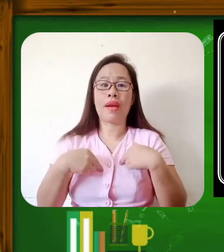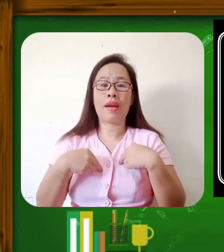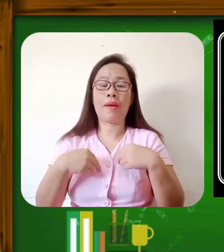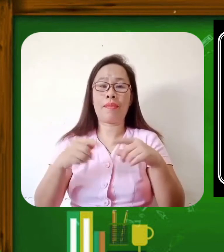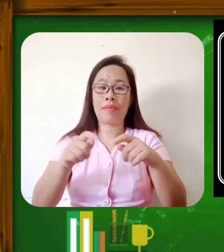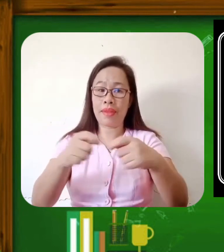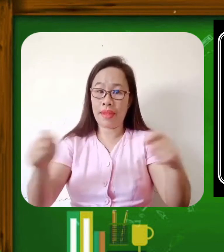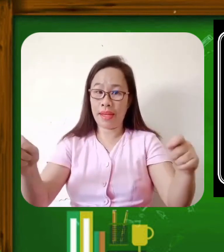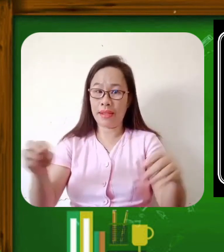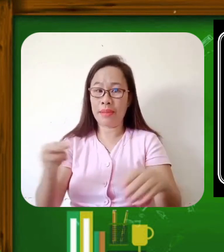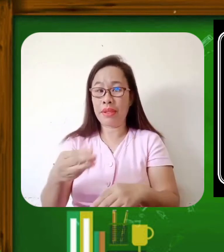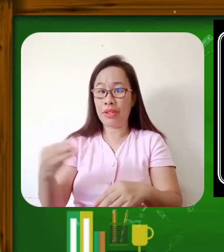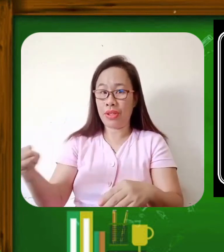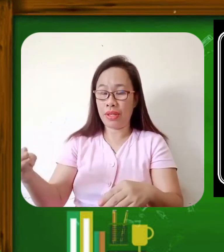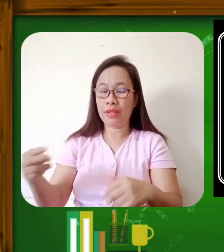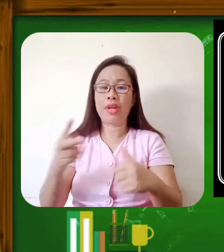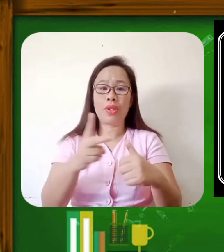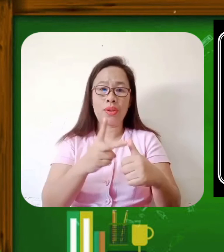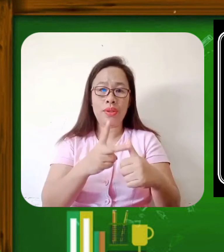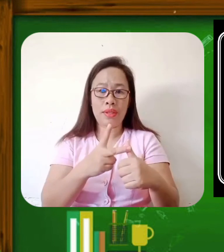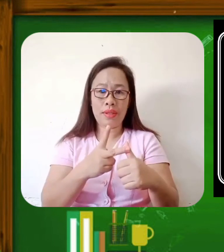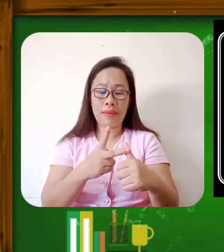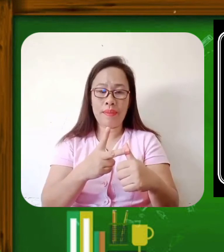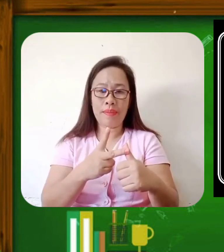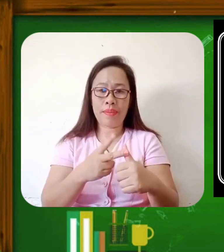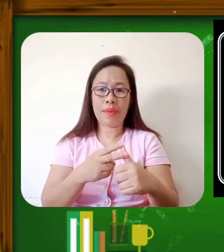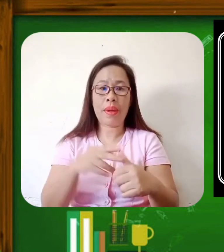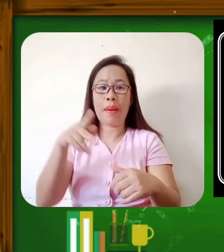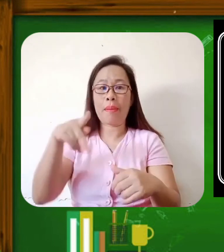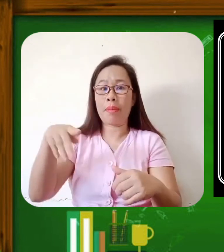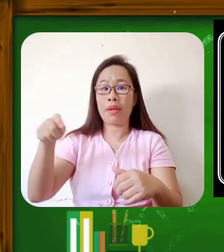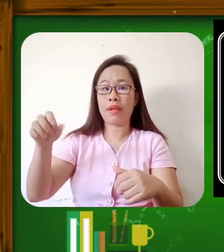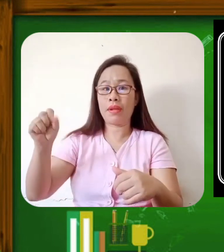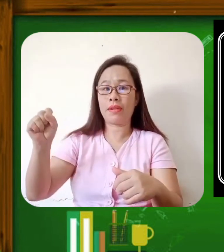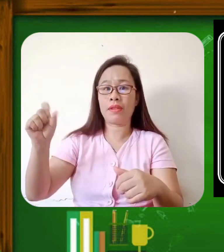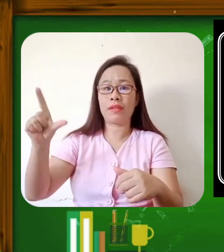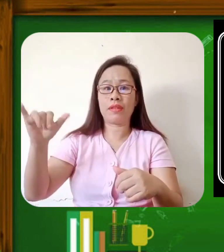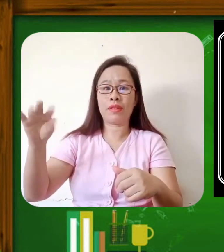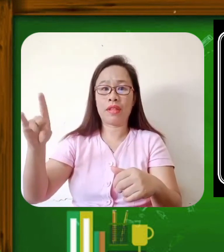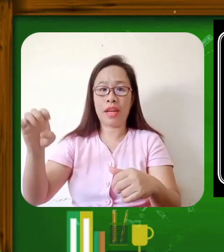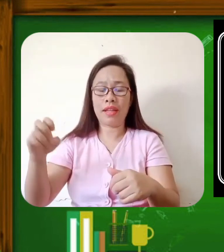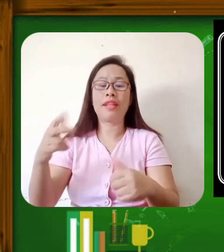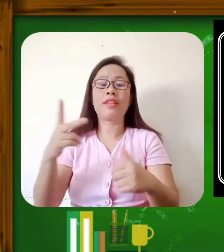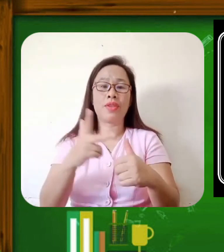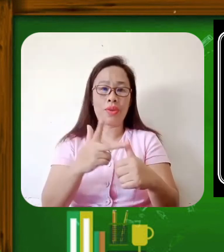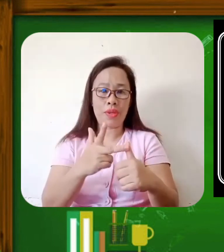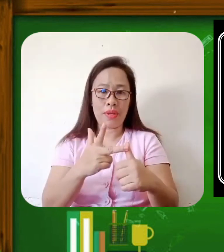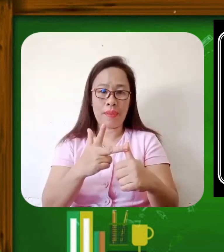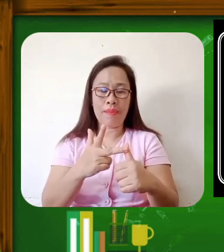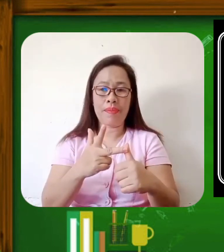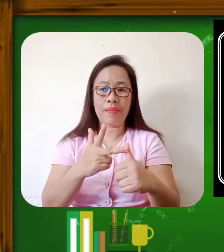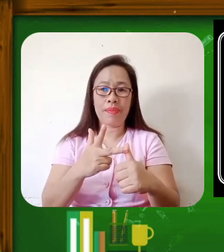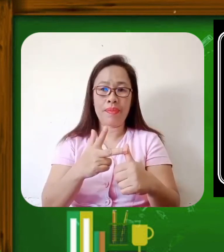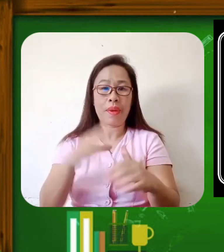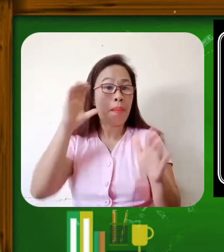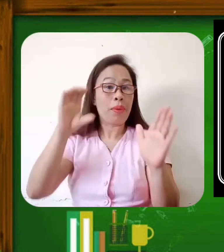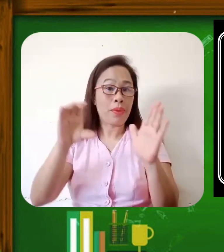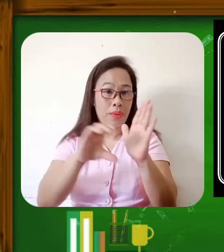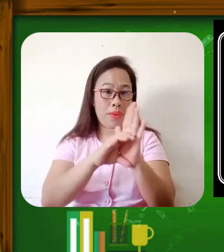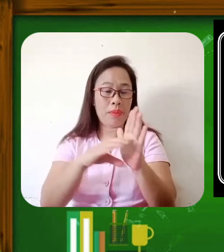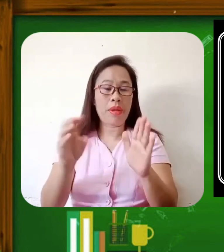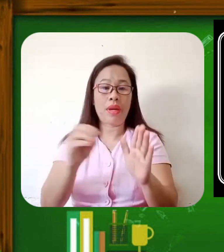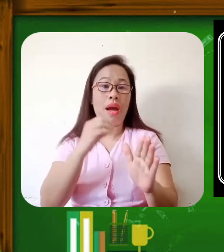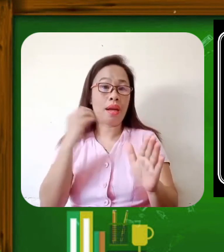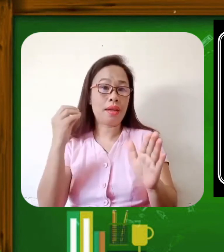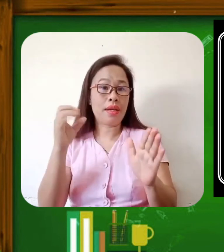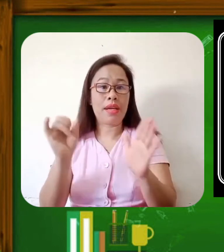text materials. 2, we have the PowerPoint slides. Number 3, we have the photographs and other